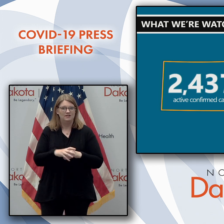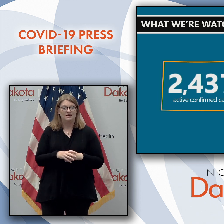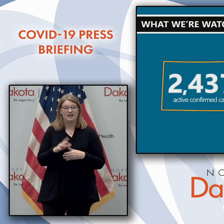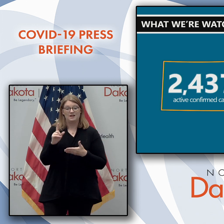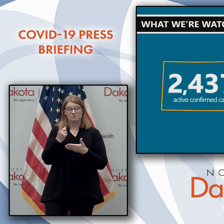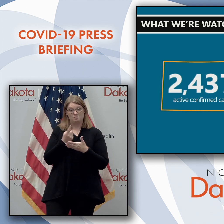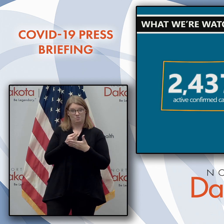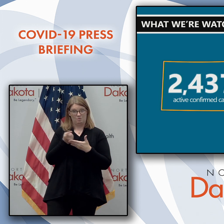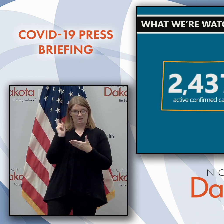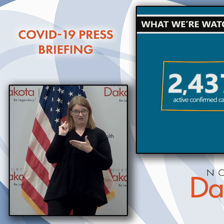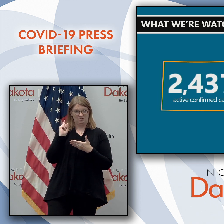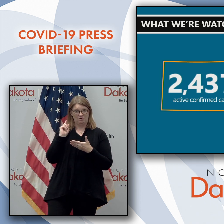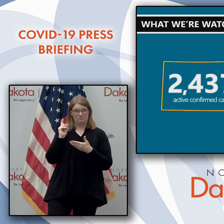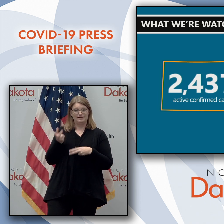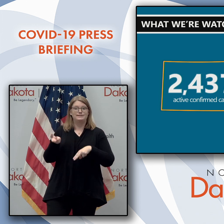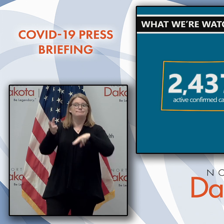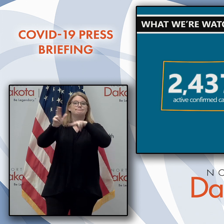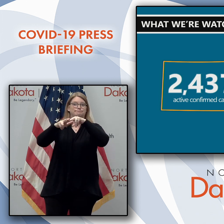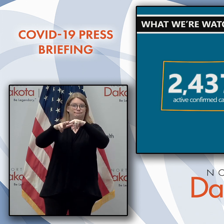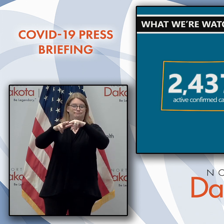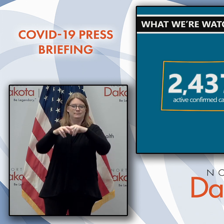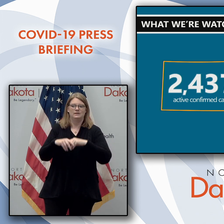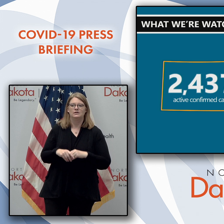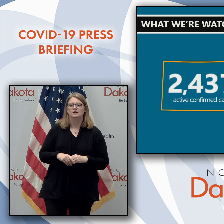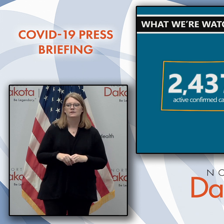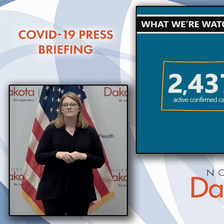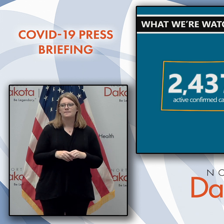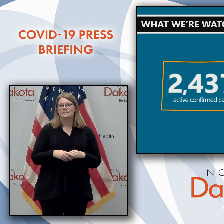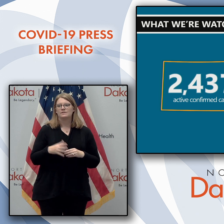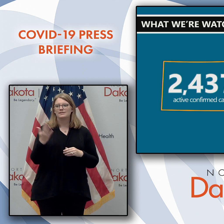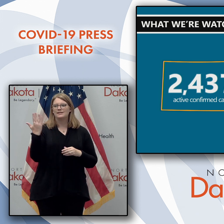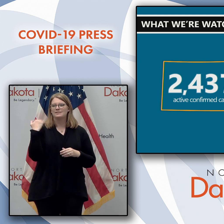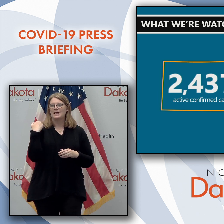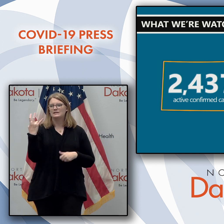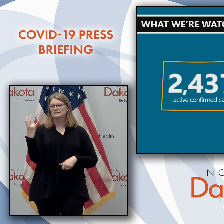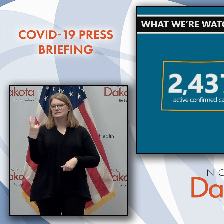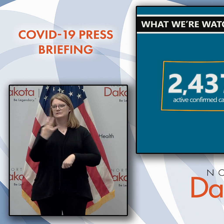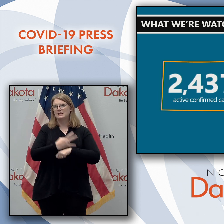ago. With the last 7-day